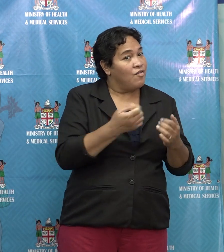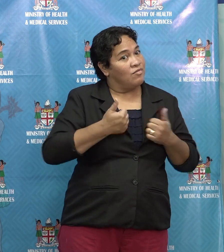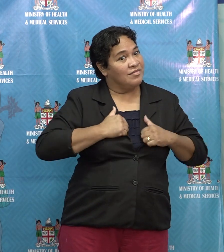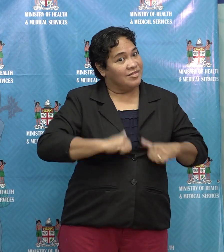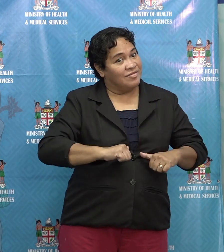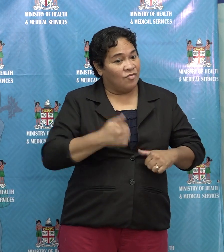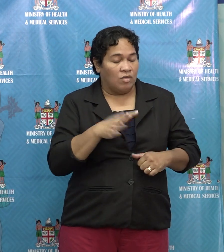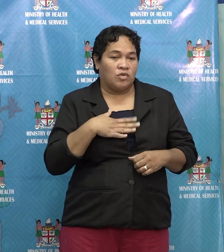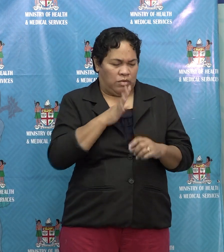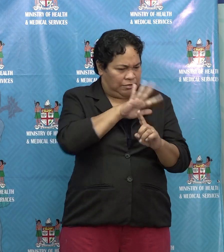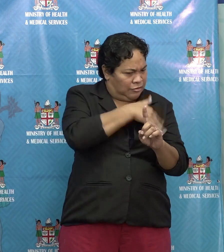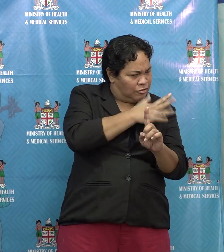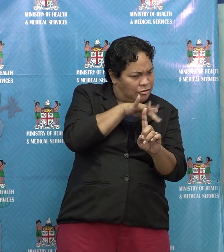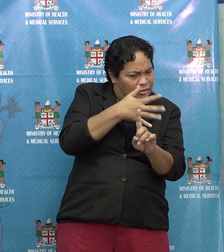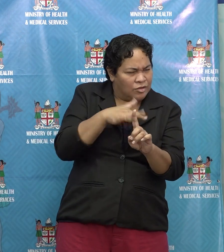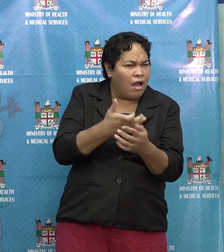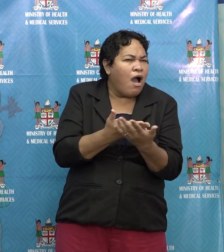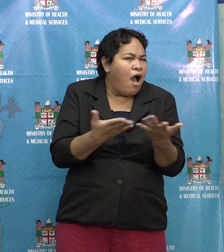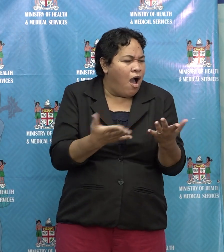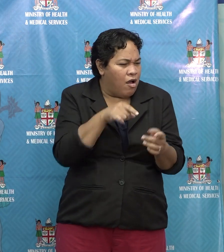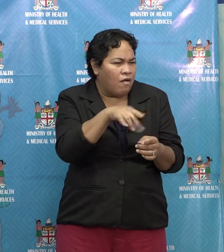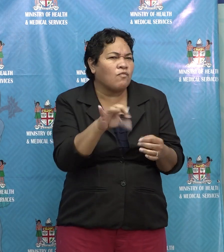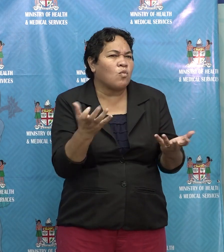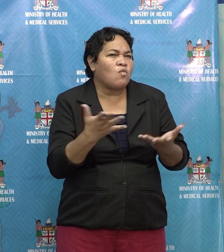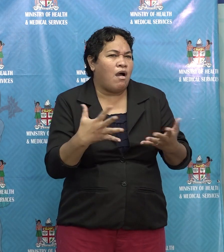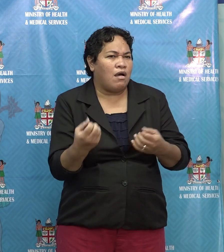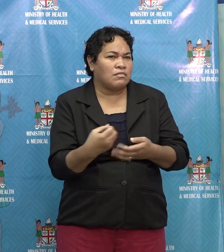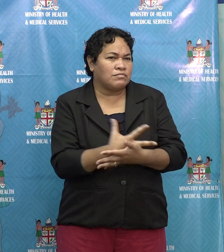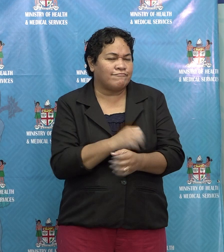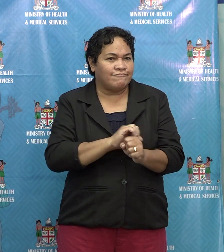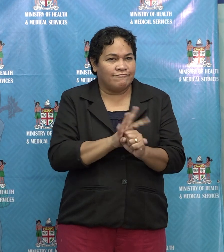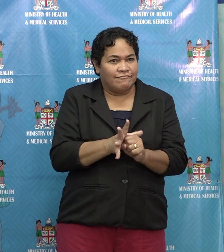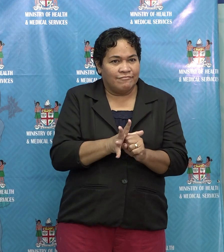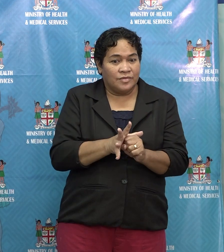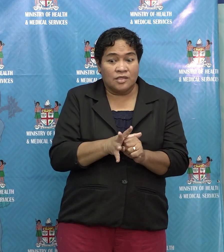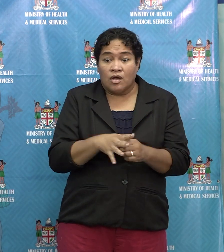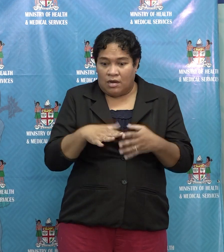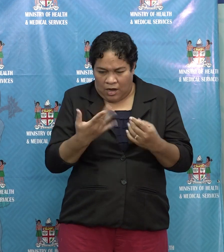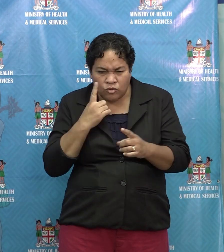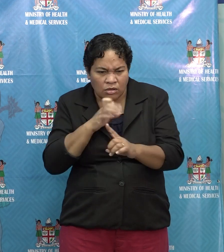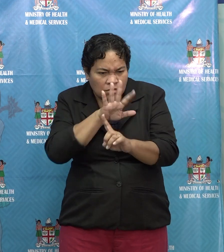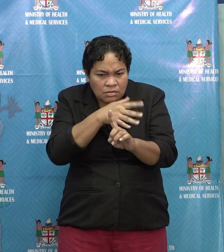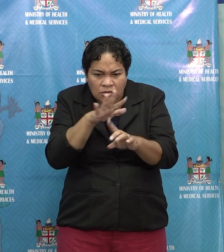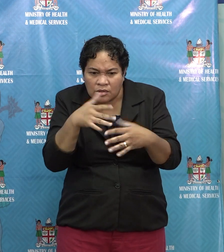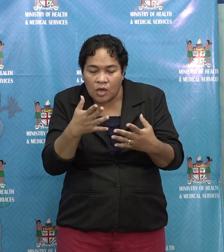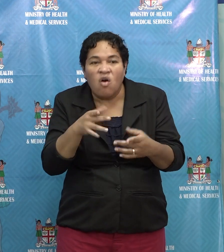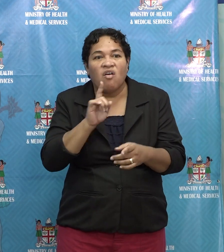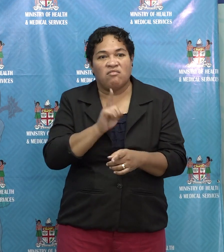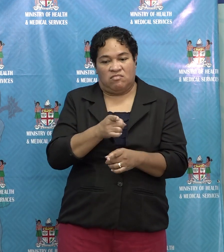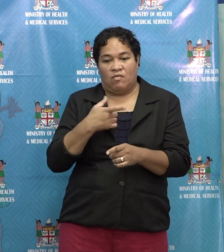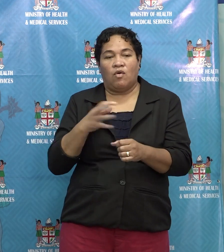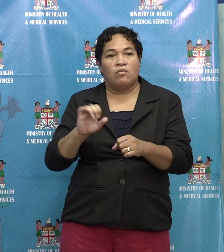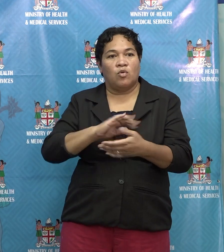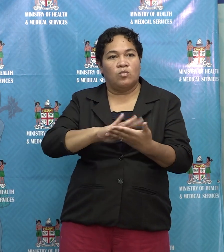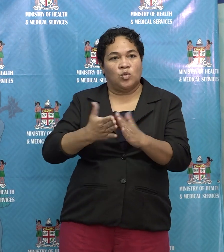under investigation to determine the source of transmission. Cases under investigation are still considered as community transmission